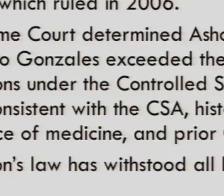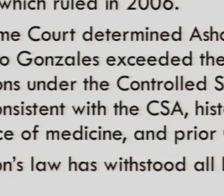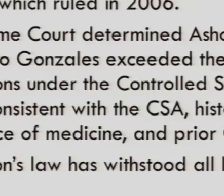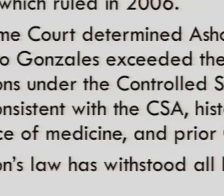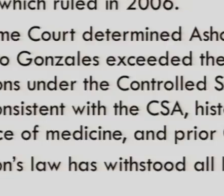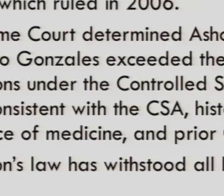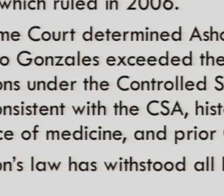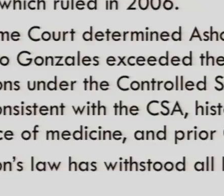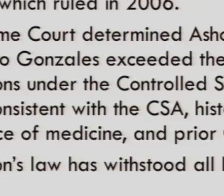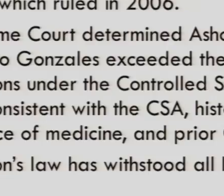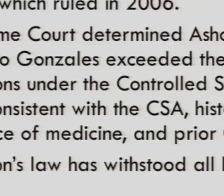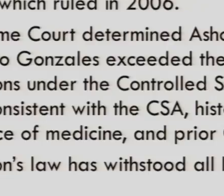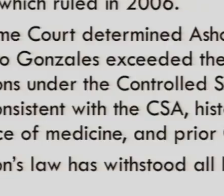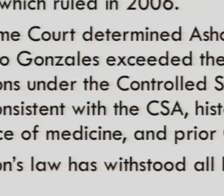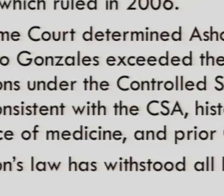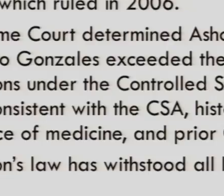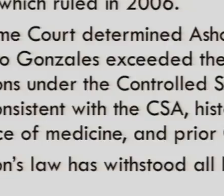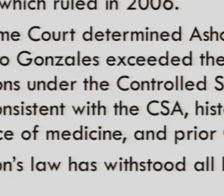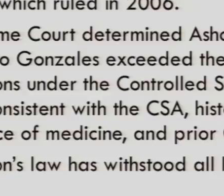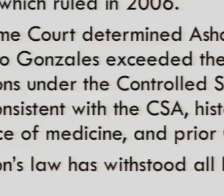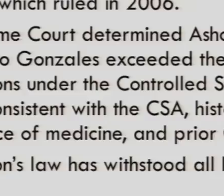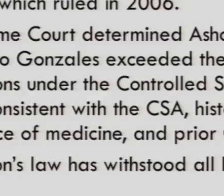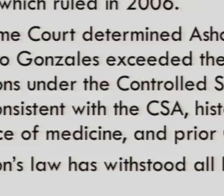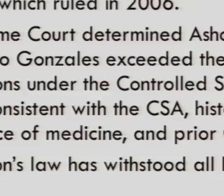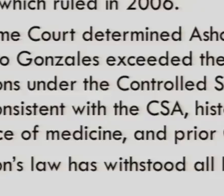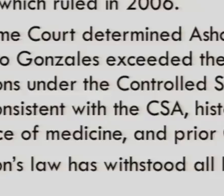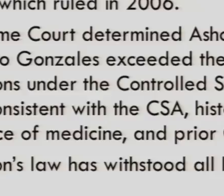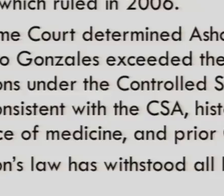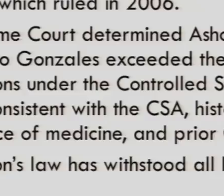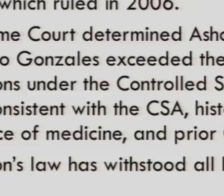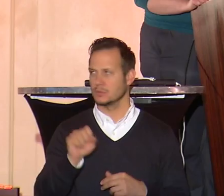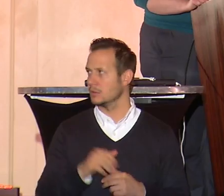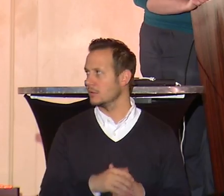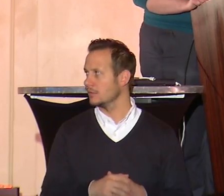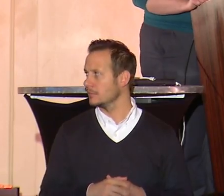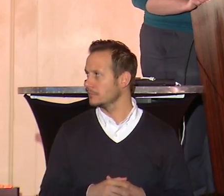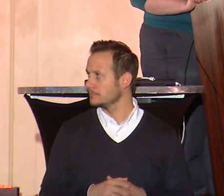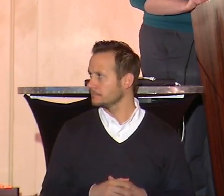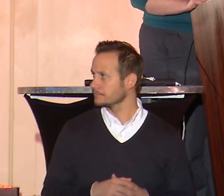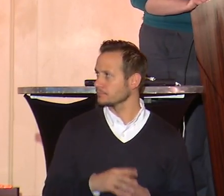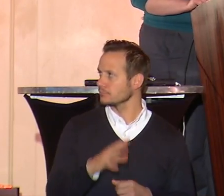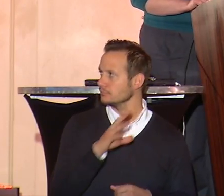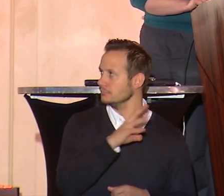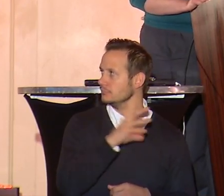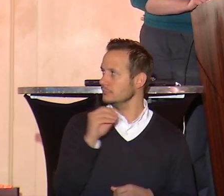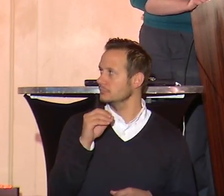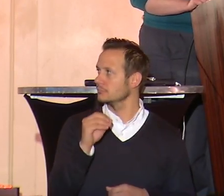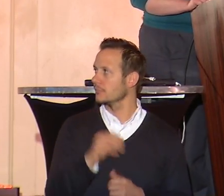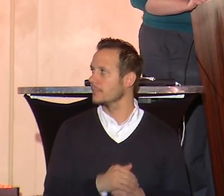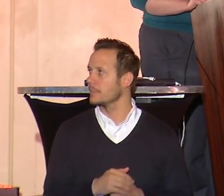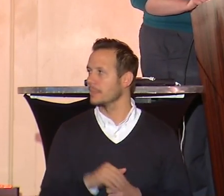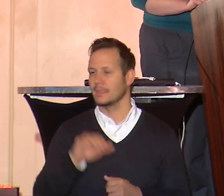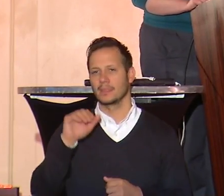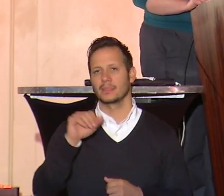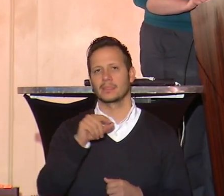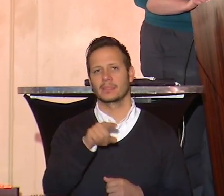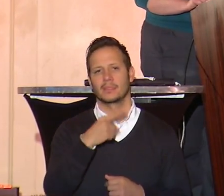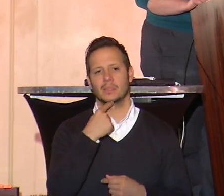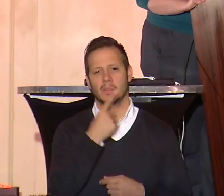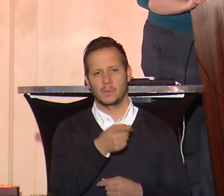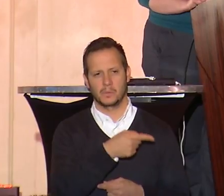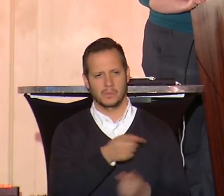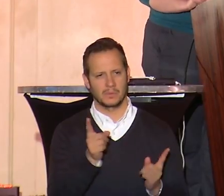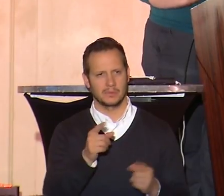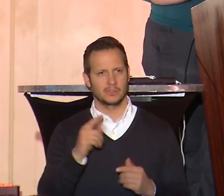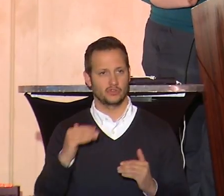of bounds. He and President Bush and Alberto Gonzalez, who was the attorney general that replaced him, and so the Supreme